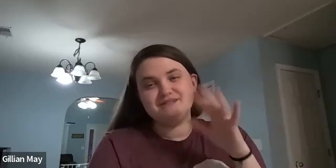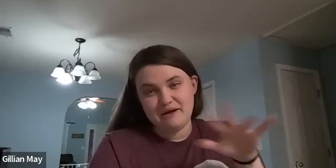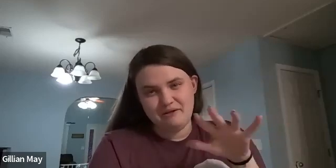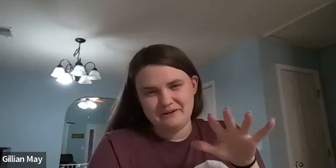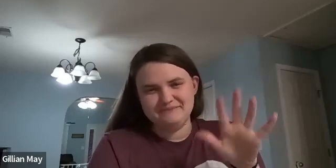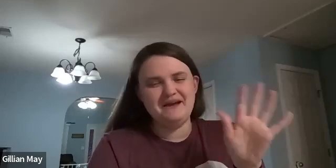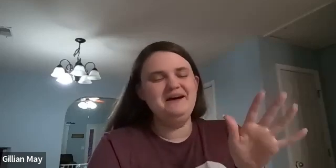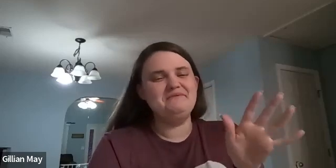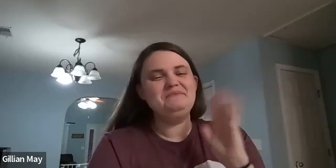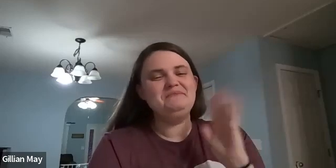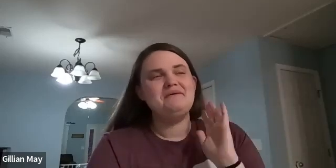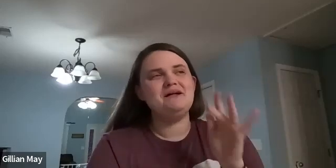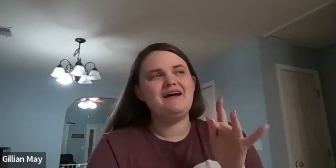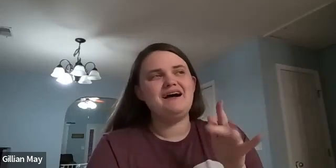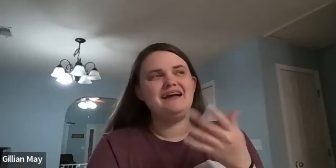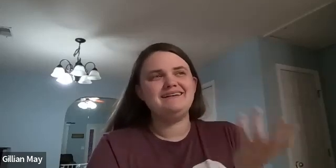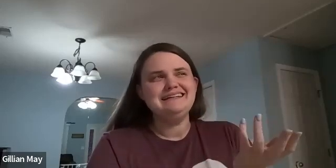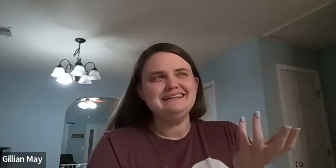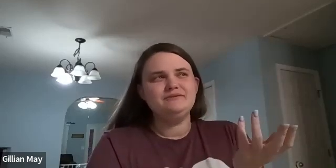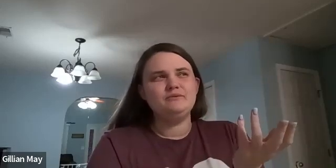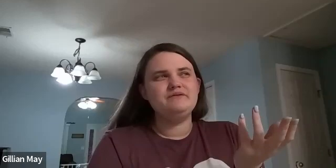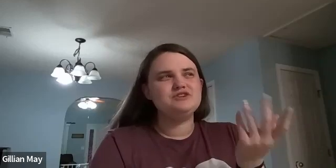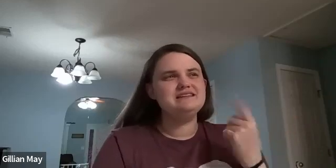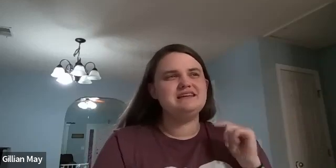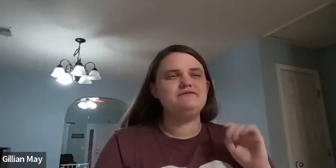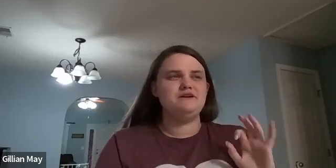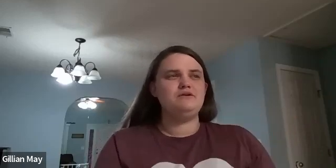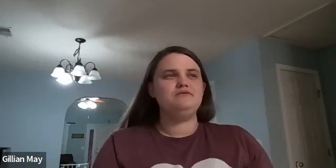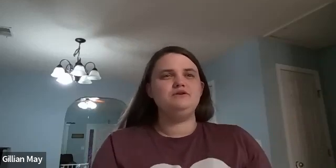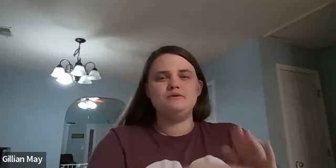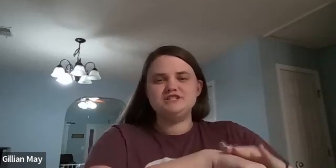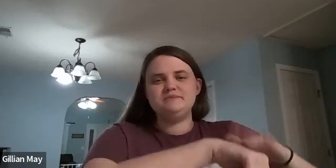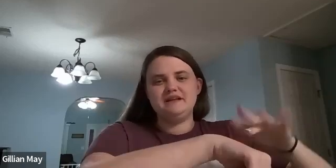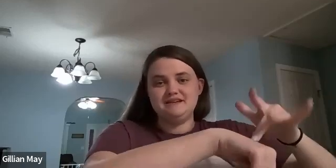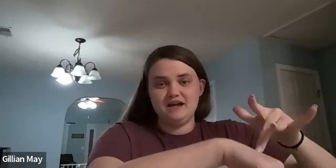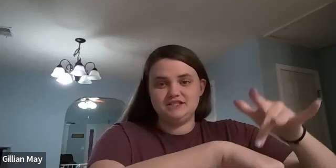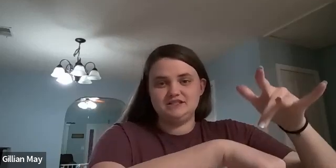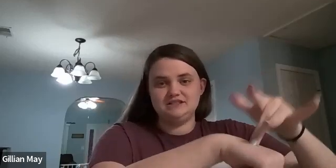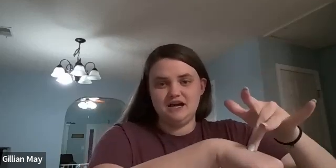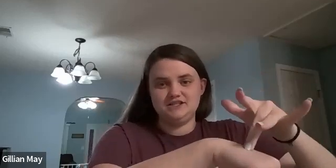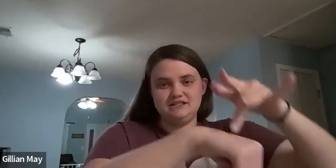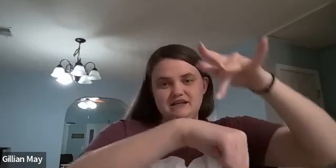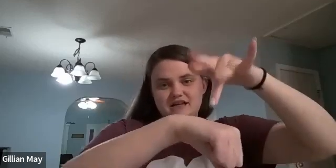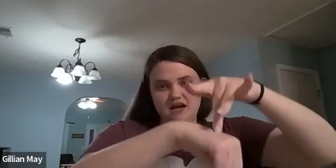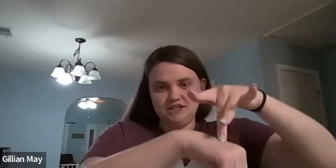spell the word. But like, if you're trying to say feel, you can always just be like touch. This is like